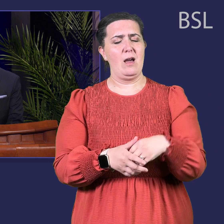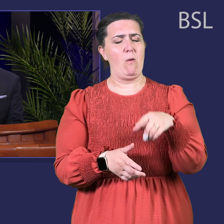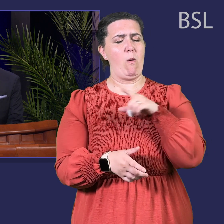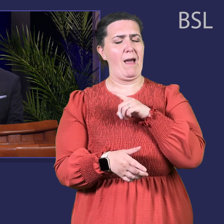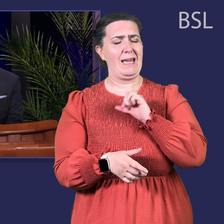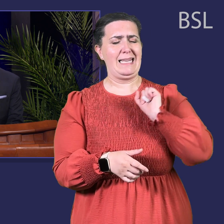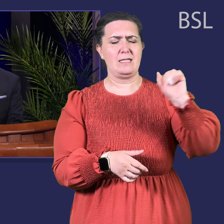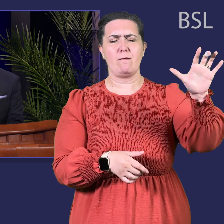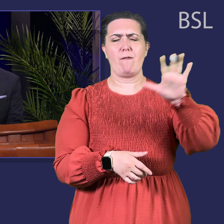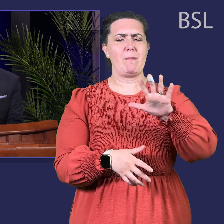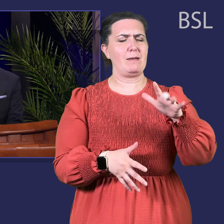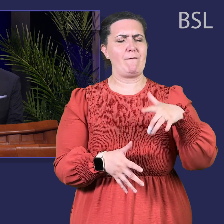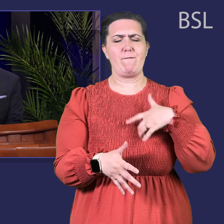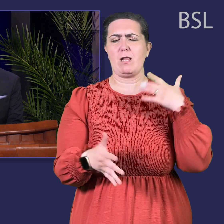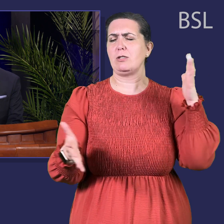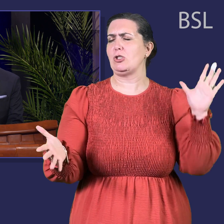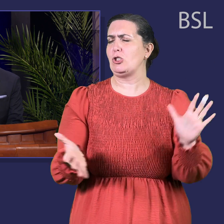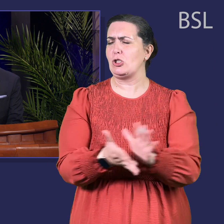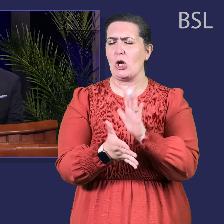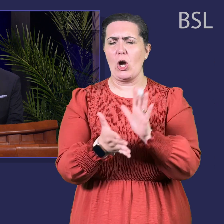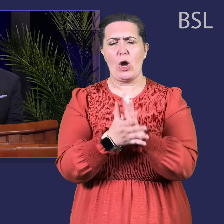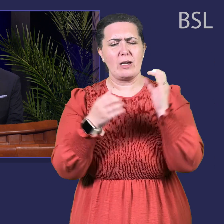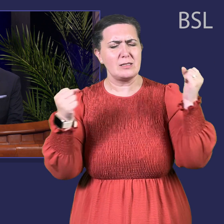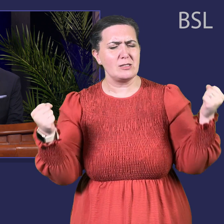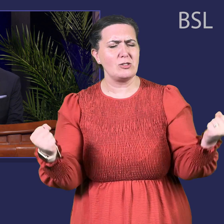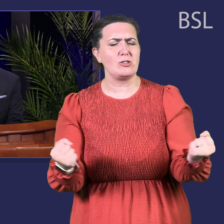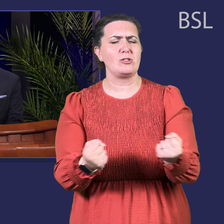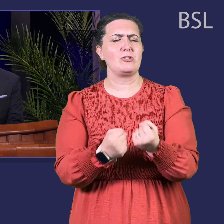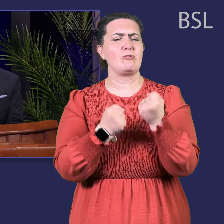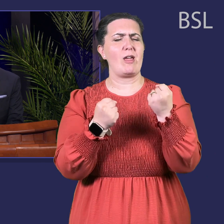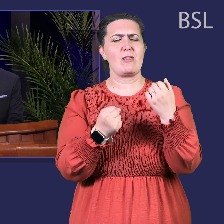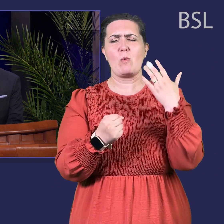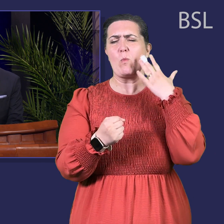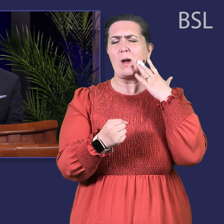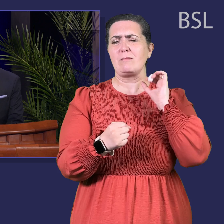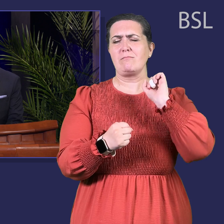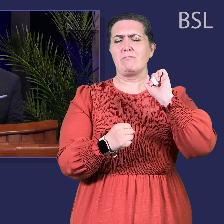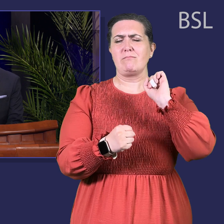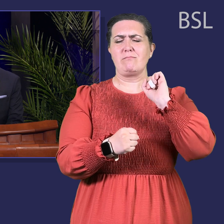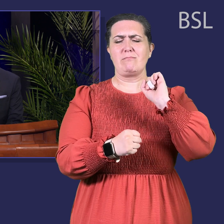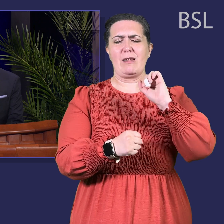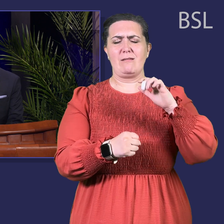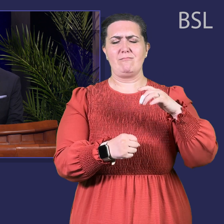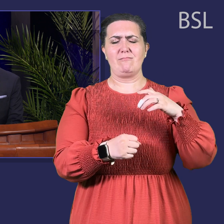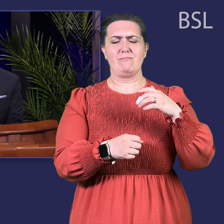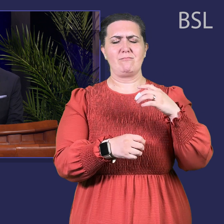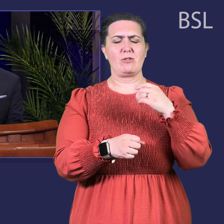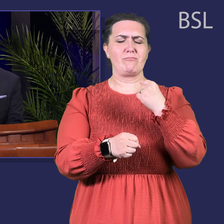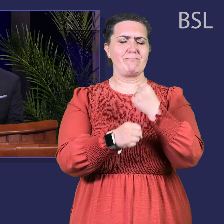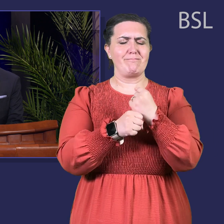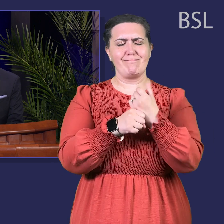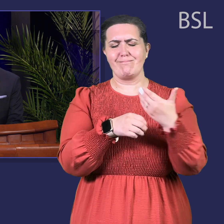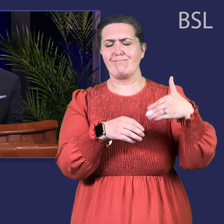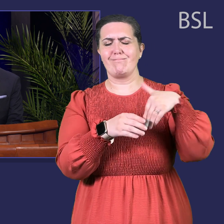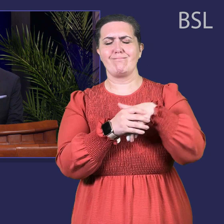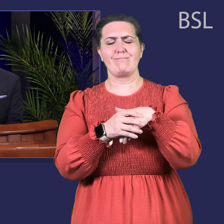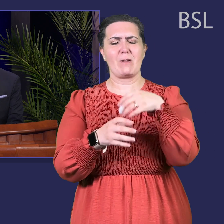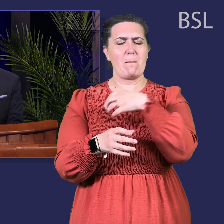been his joy and his strength during his ministry throughout his